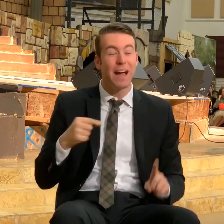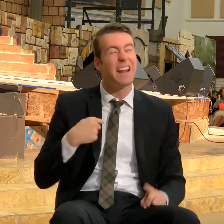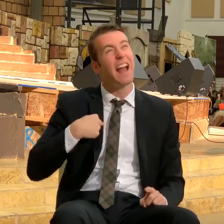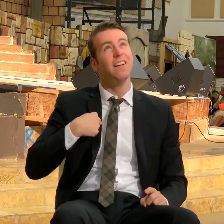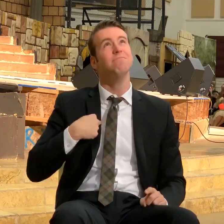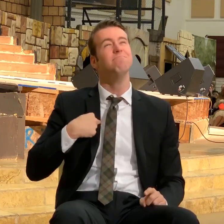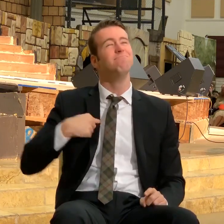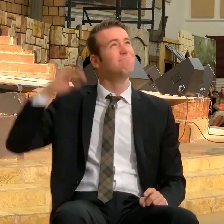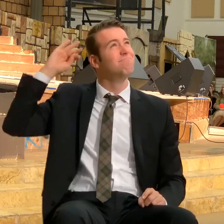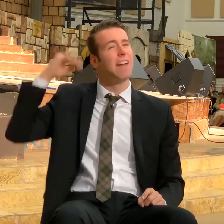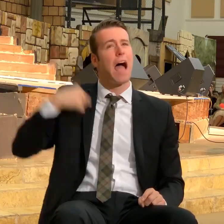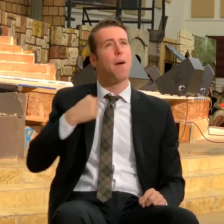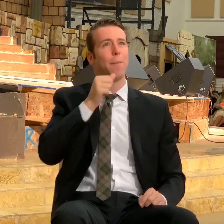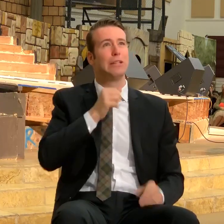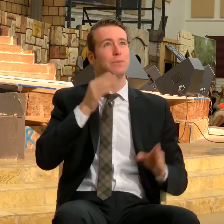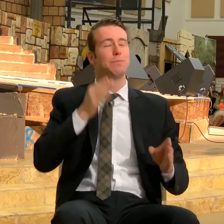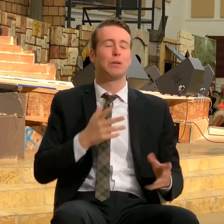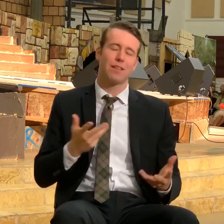think I'm patient.